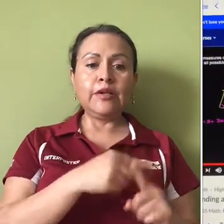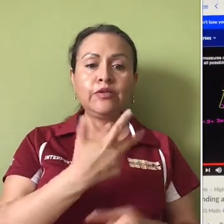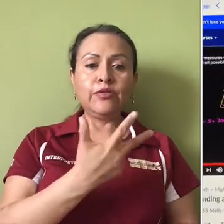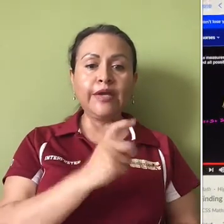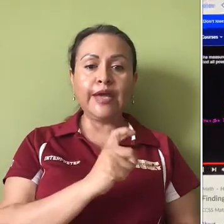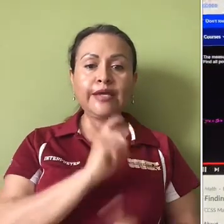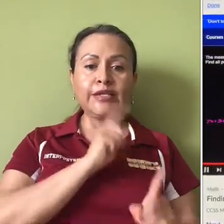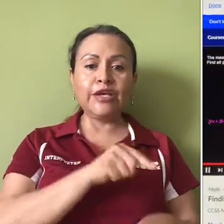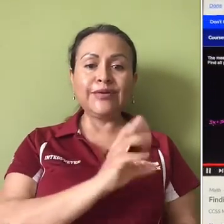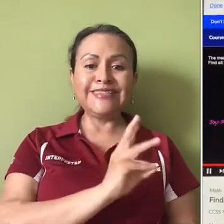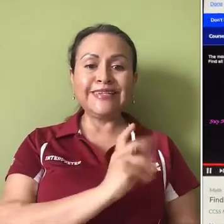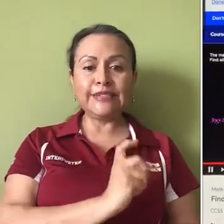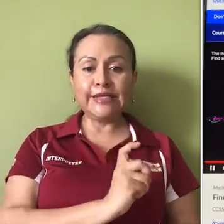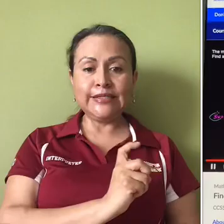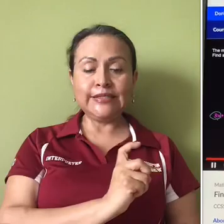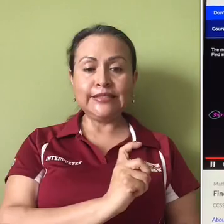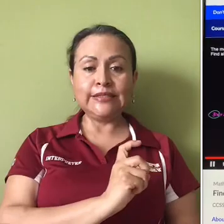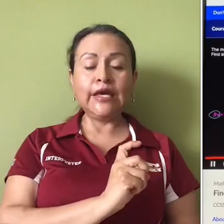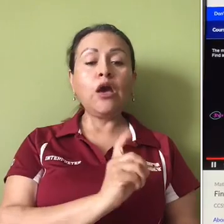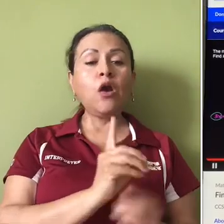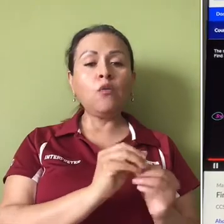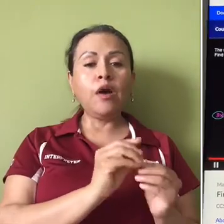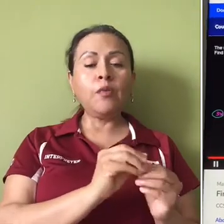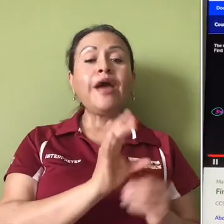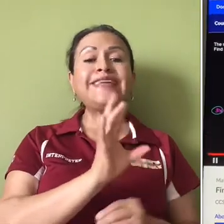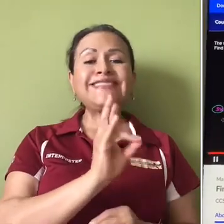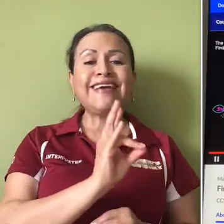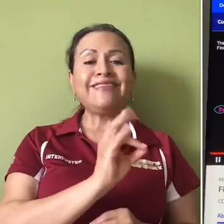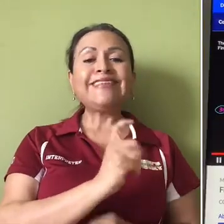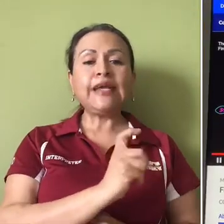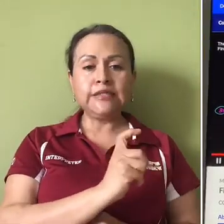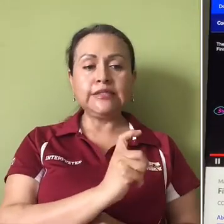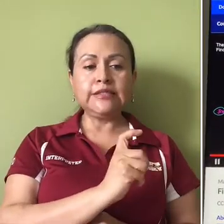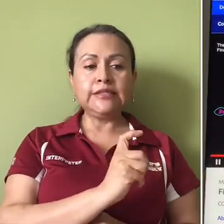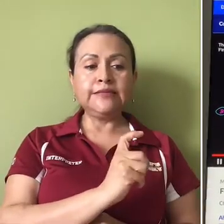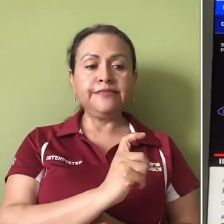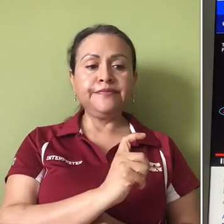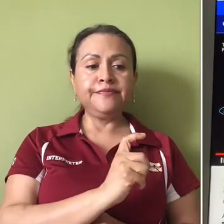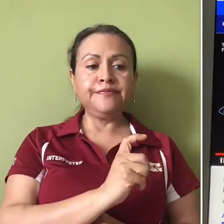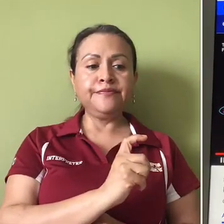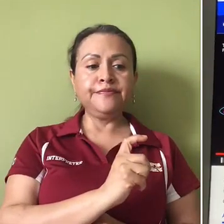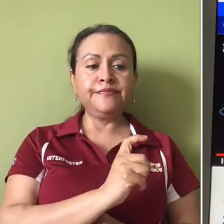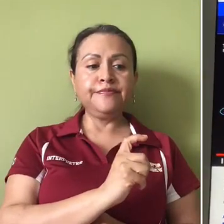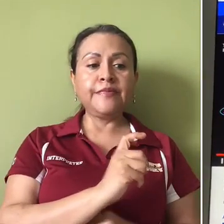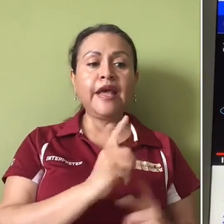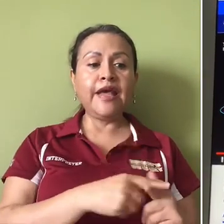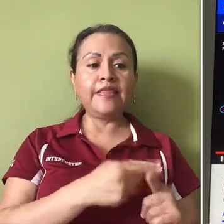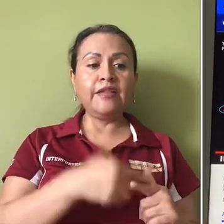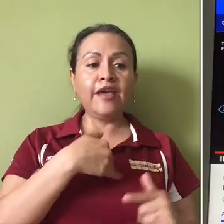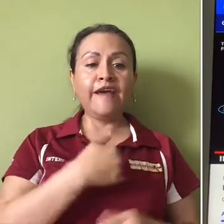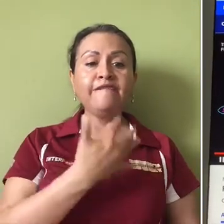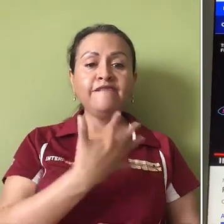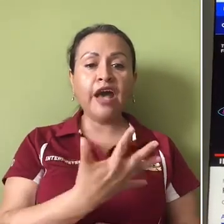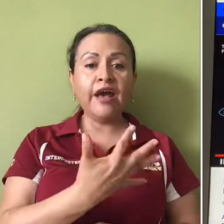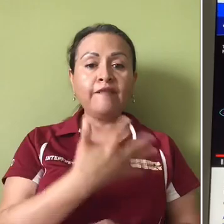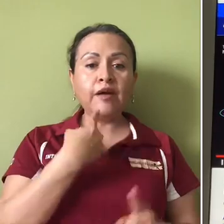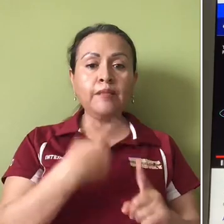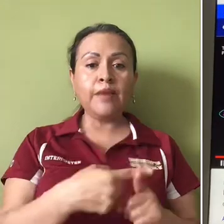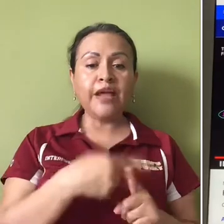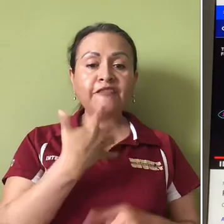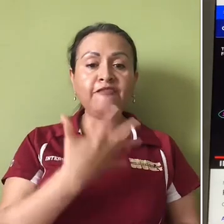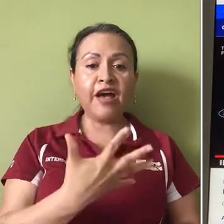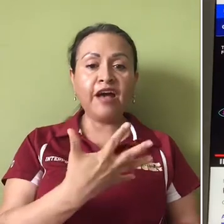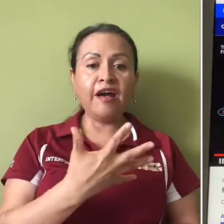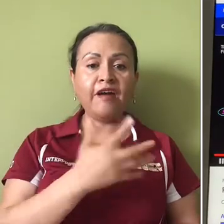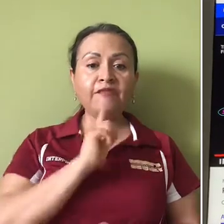which gives you 6x, plus another x gives you 7x, and then you have 5 plus